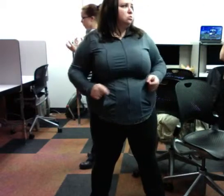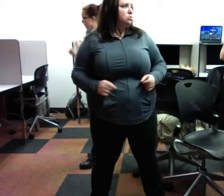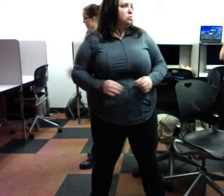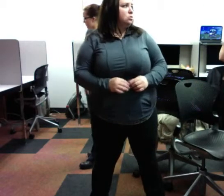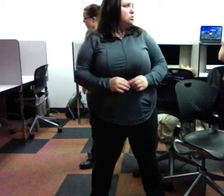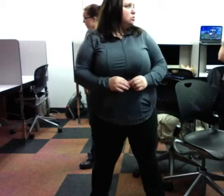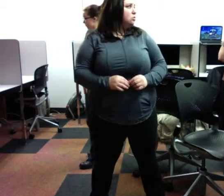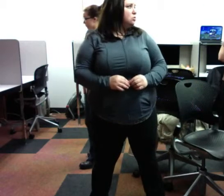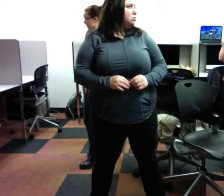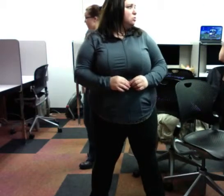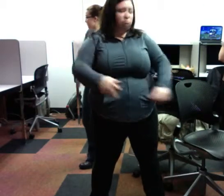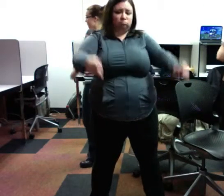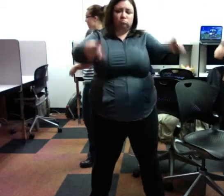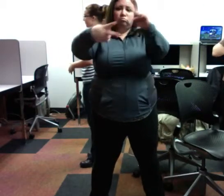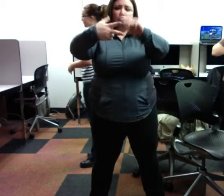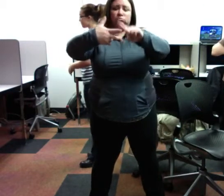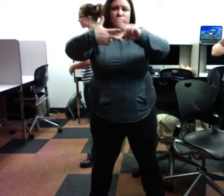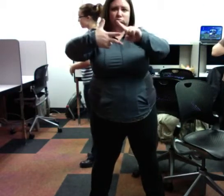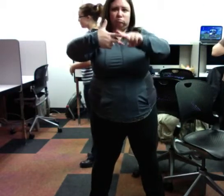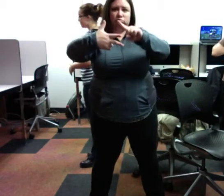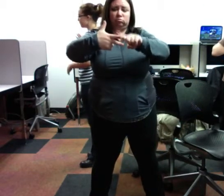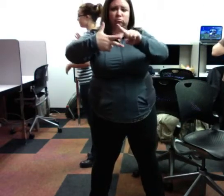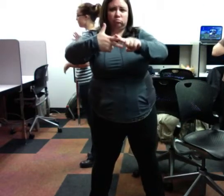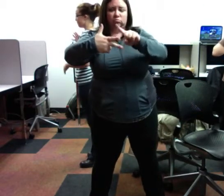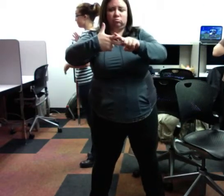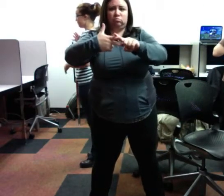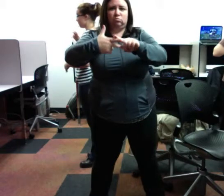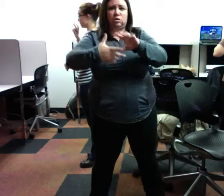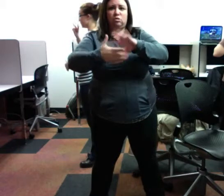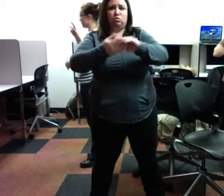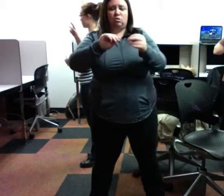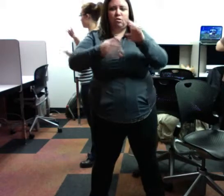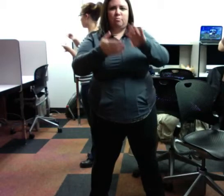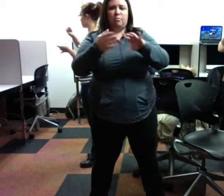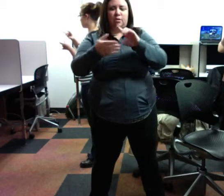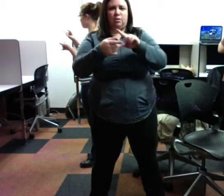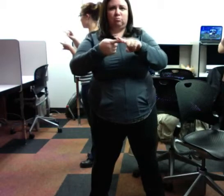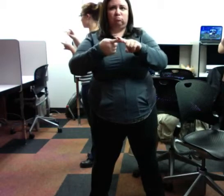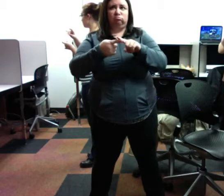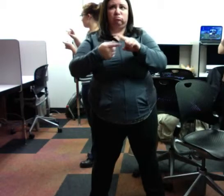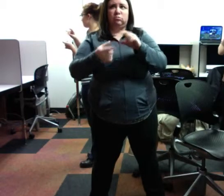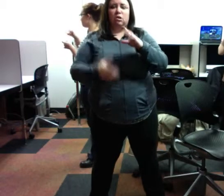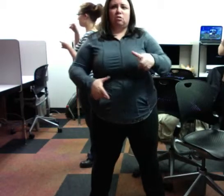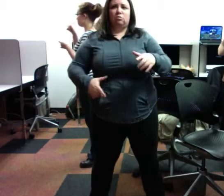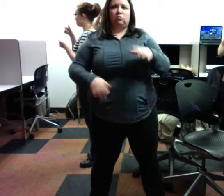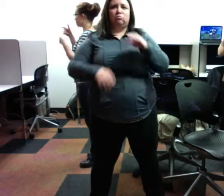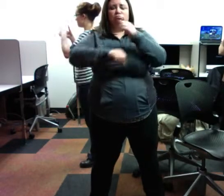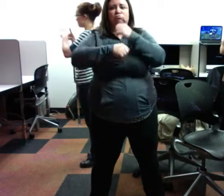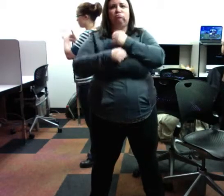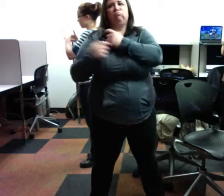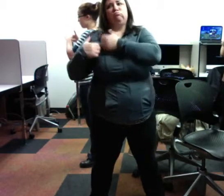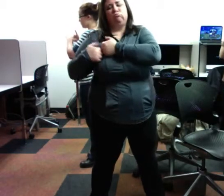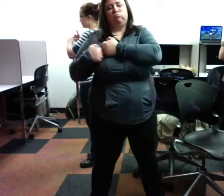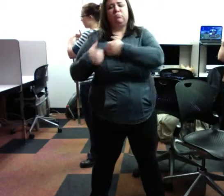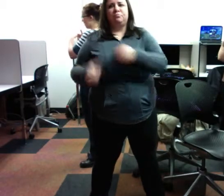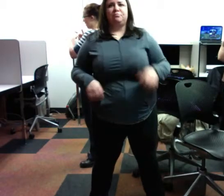My second story is about love and loss. I was lucky. I found what I loved to